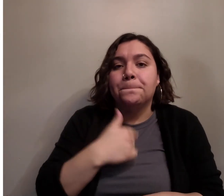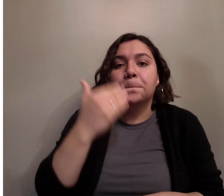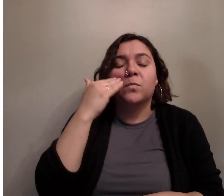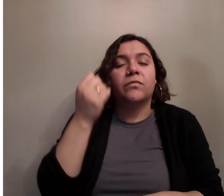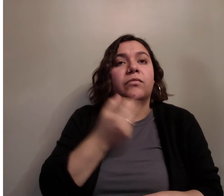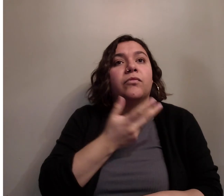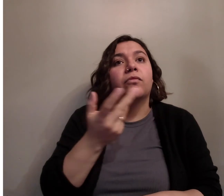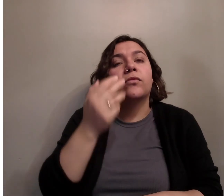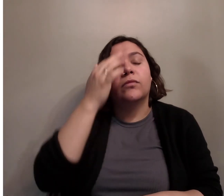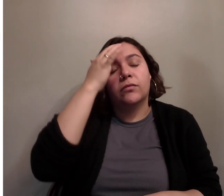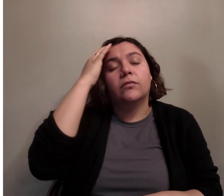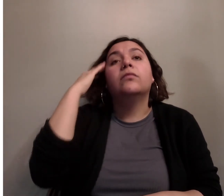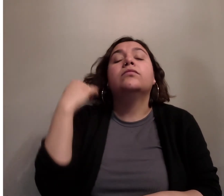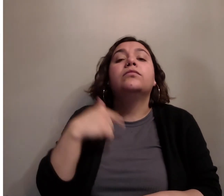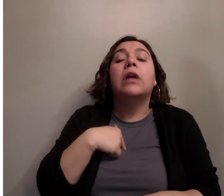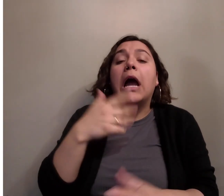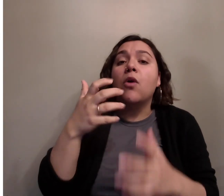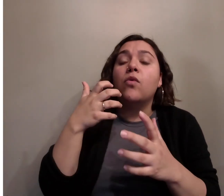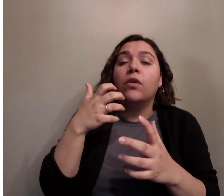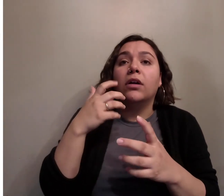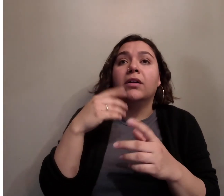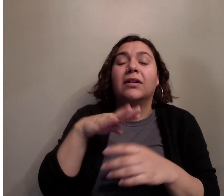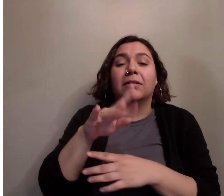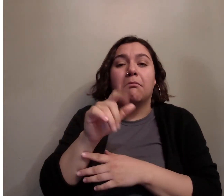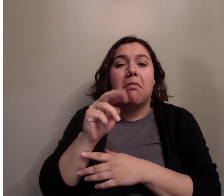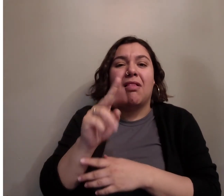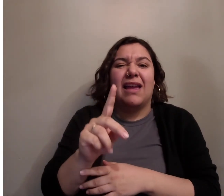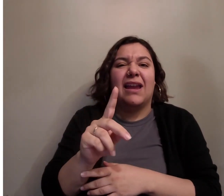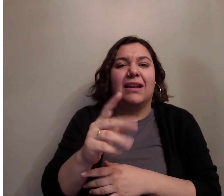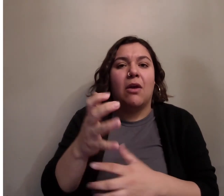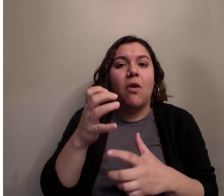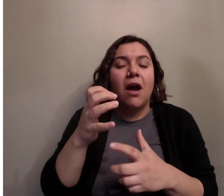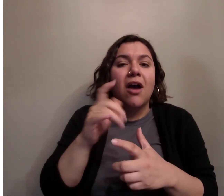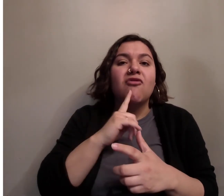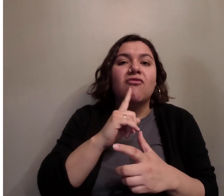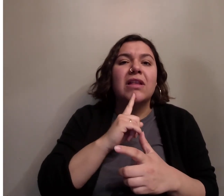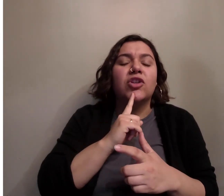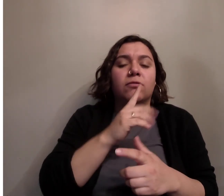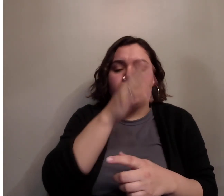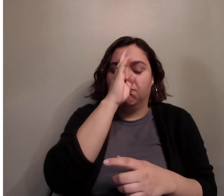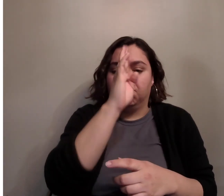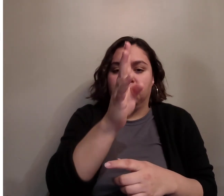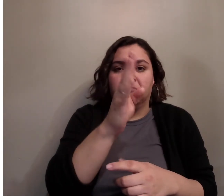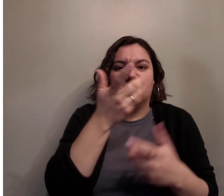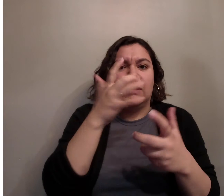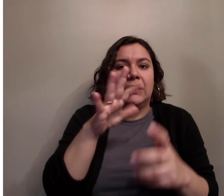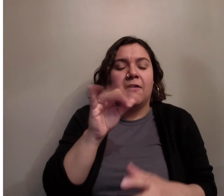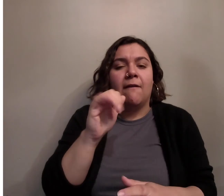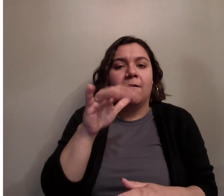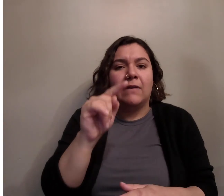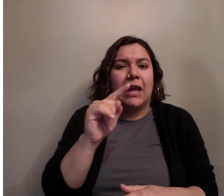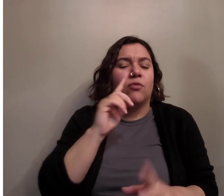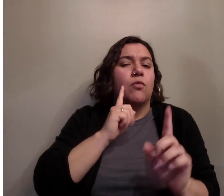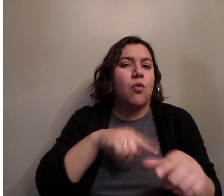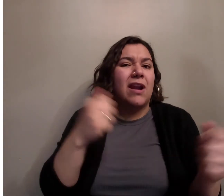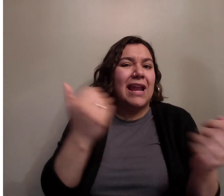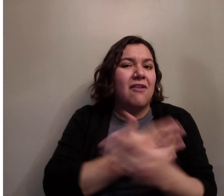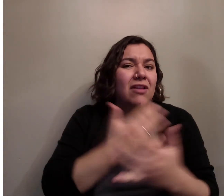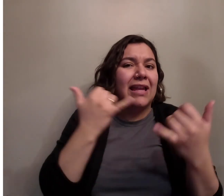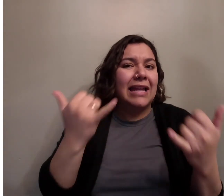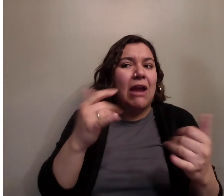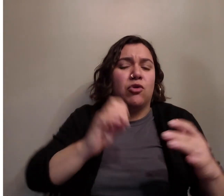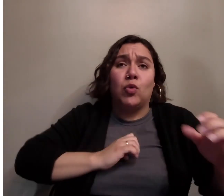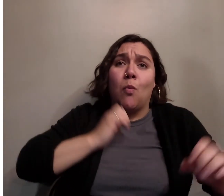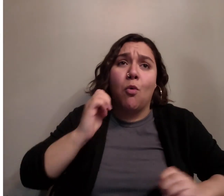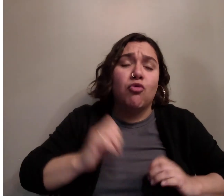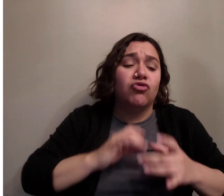shows. There's a couple of, I want the blandest, most nuts and bolts factual reporting now,